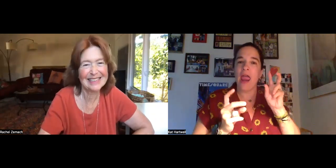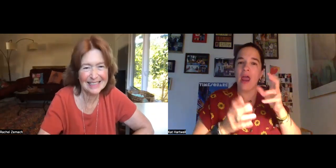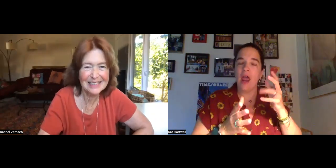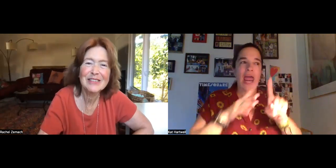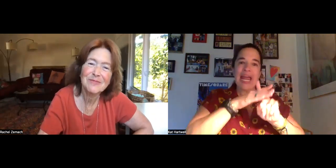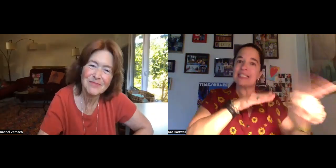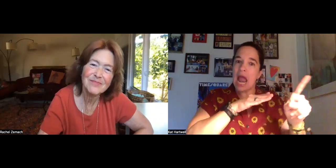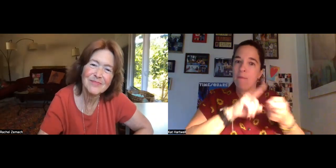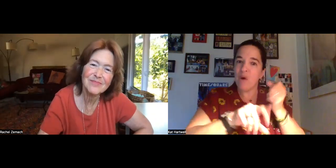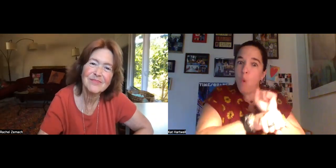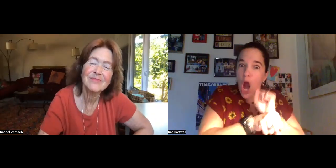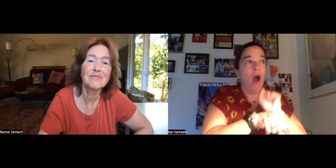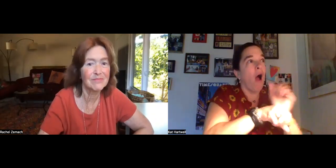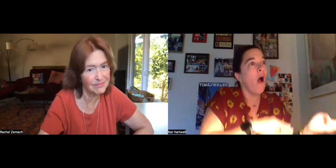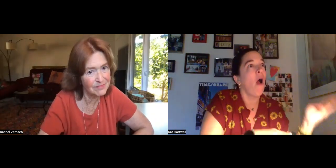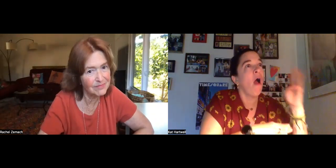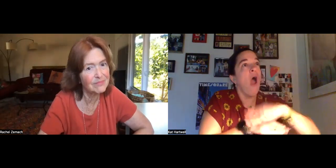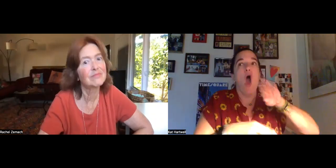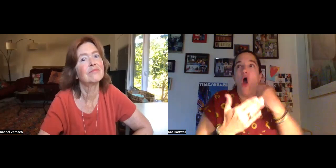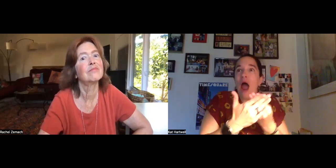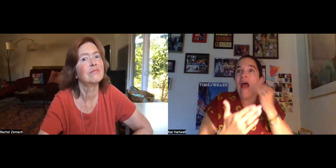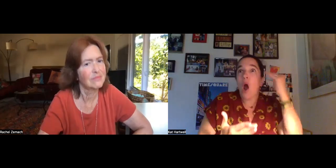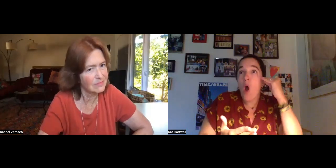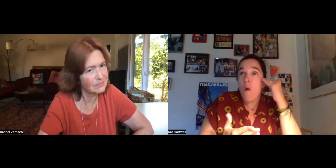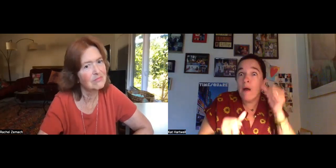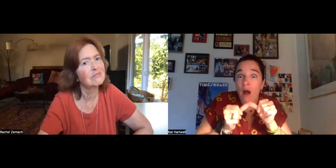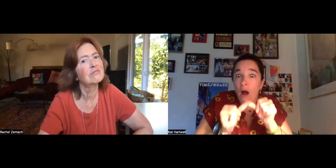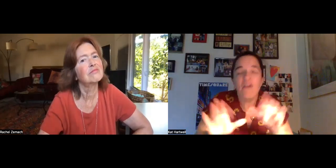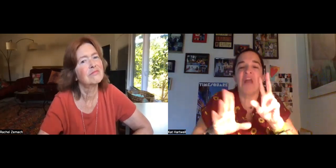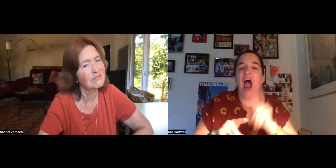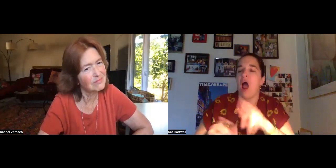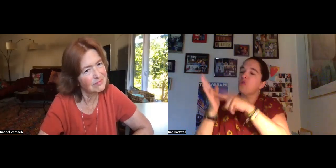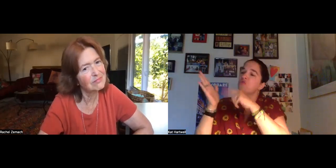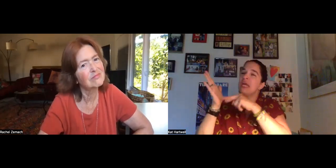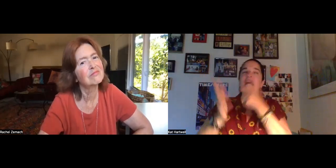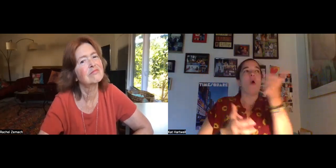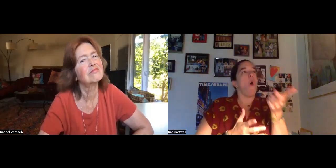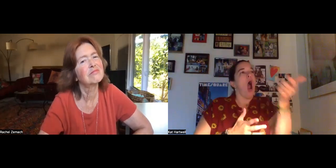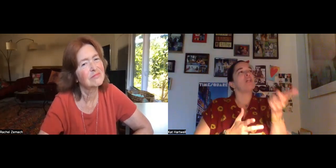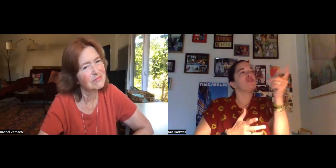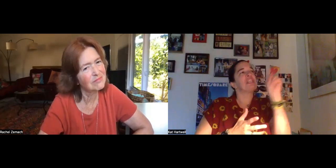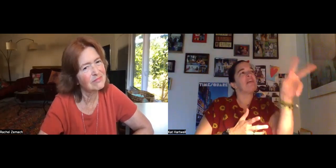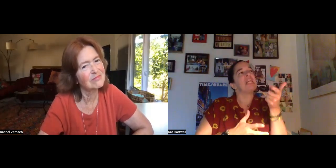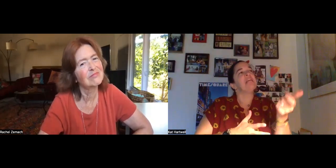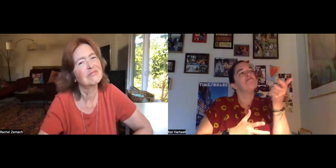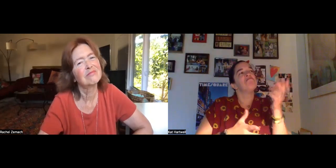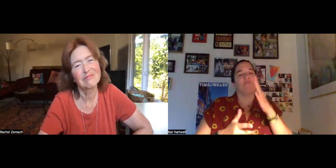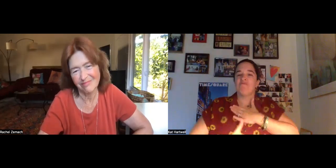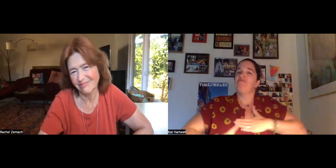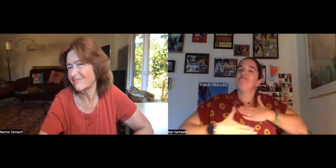my escape from work. Arrive home, nah, read, watch TV.